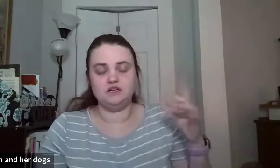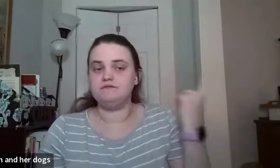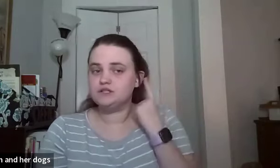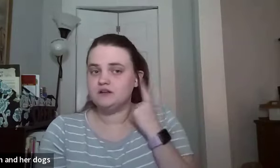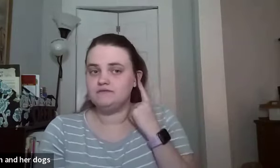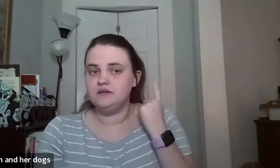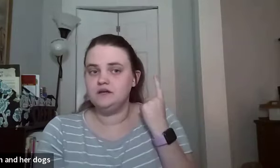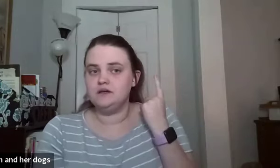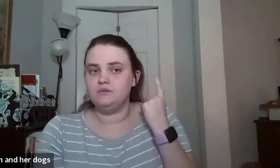of, first off,